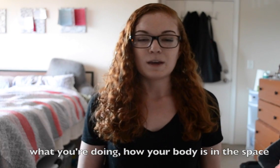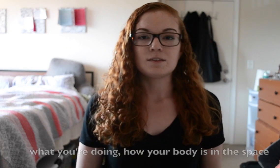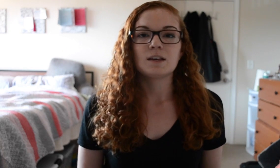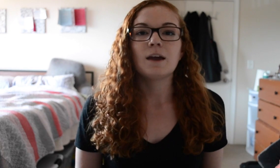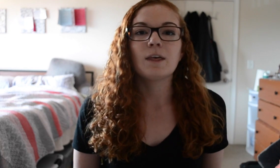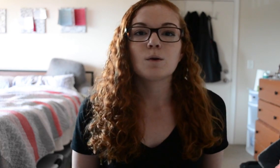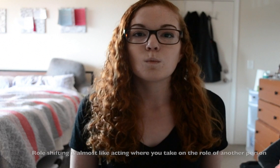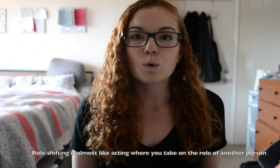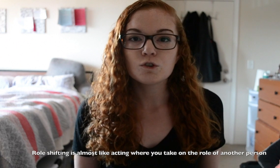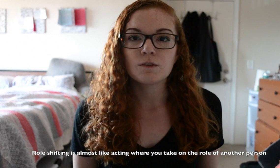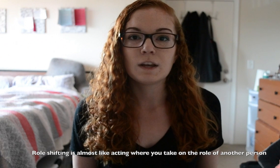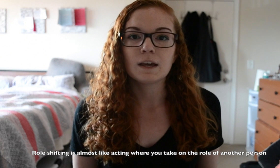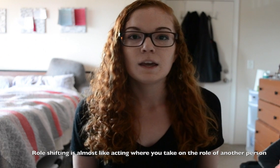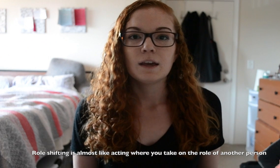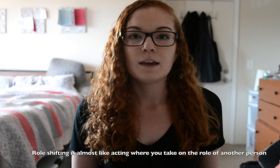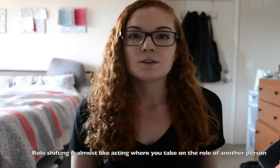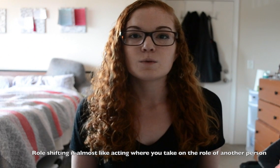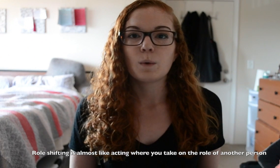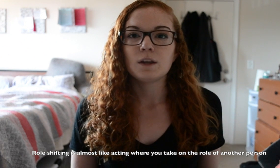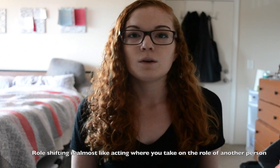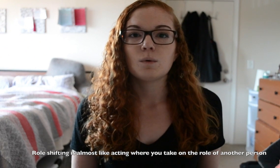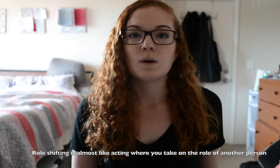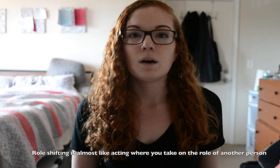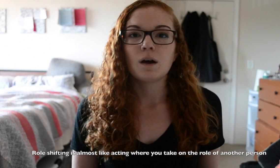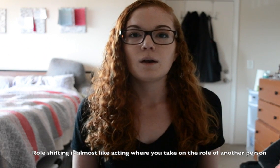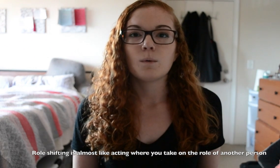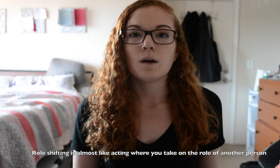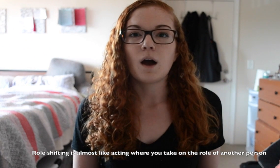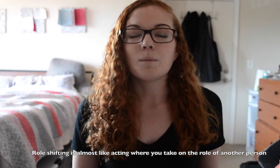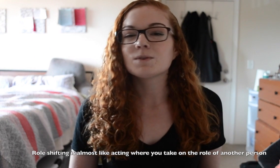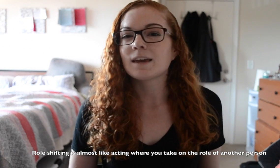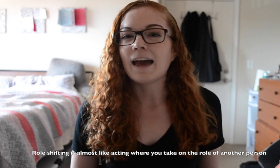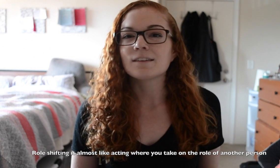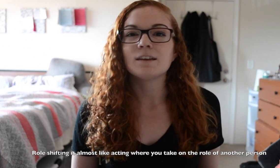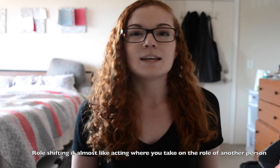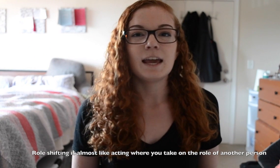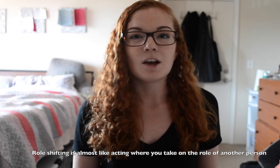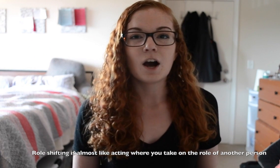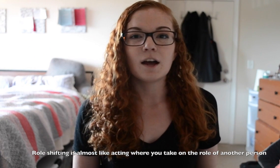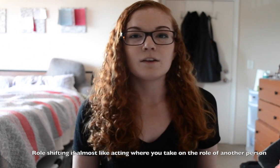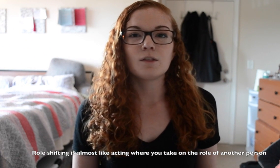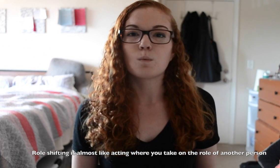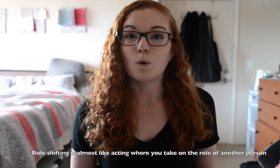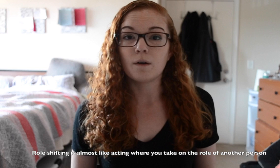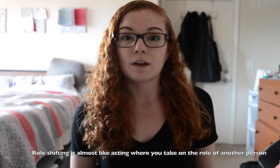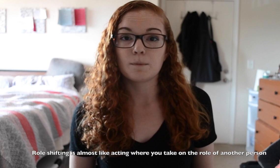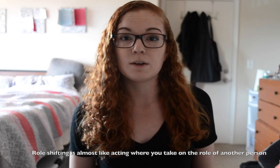space. And then role shifting is when you almost like acting take on the role of another person.